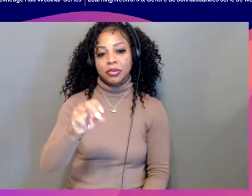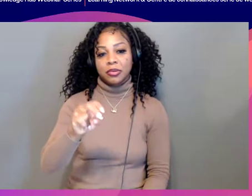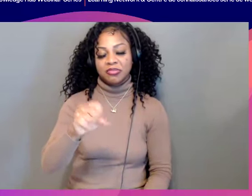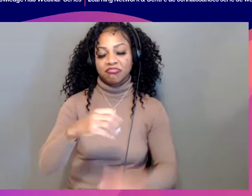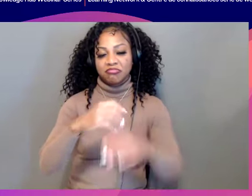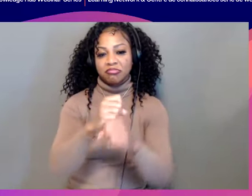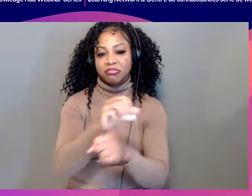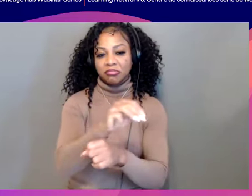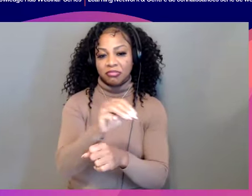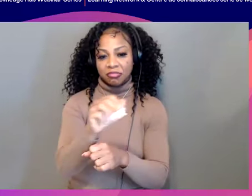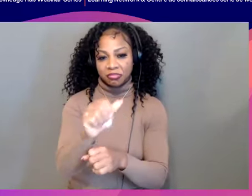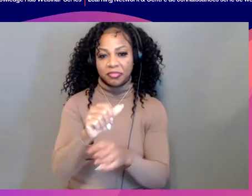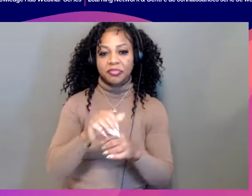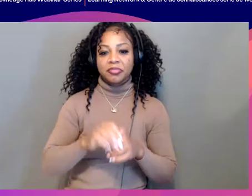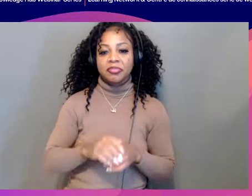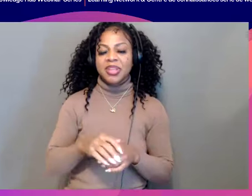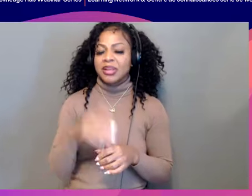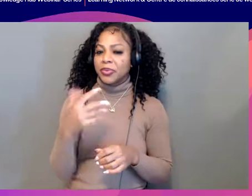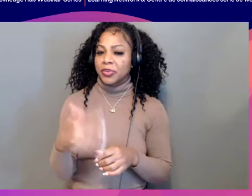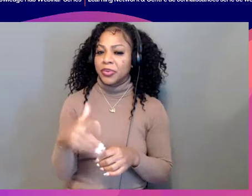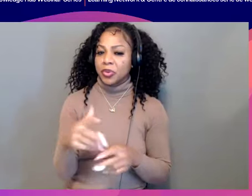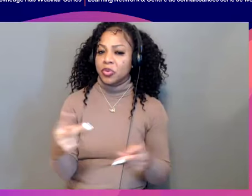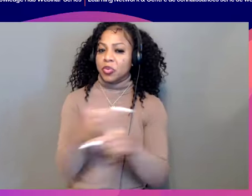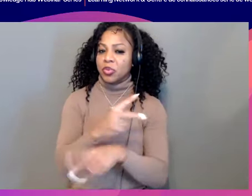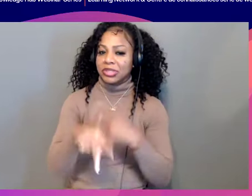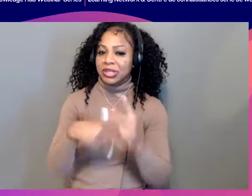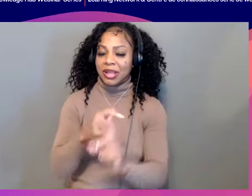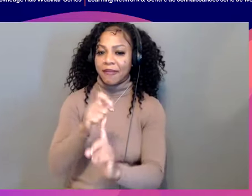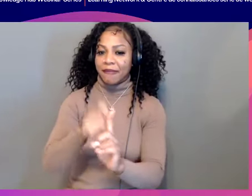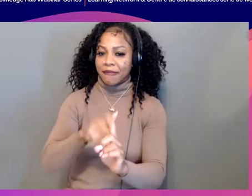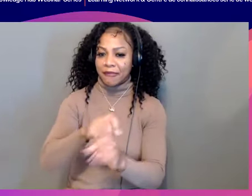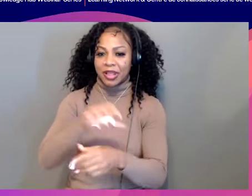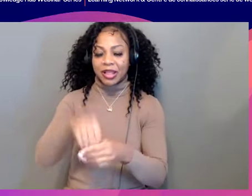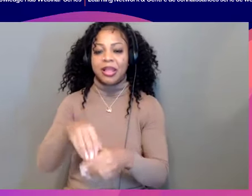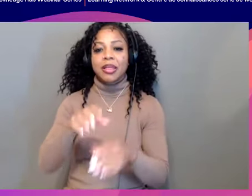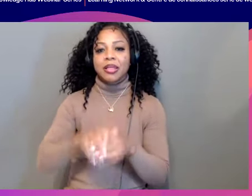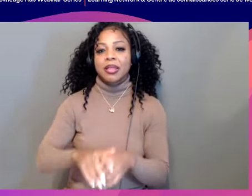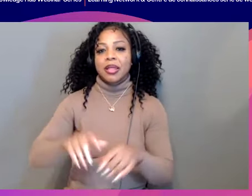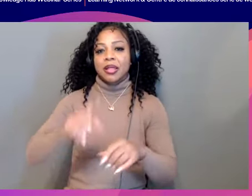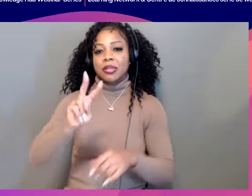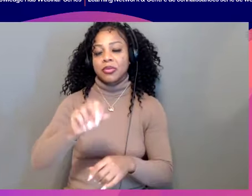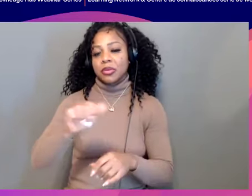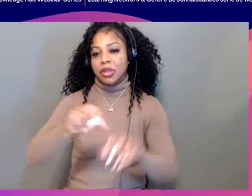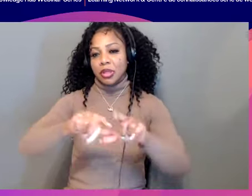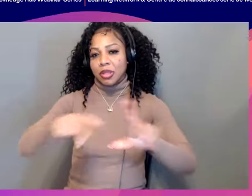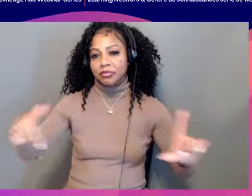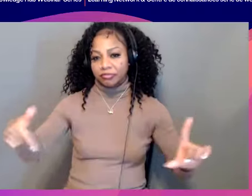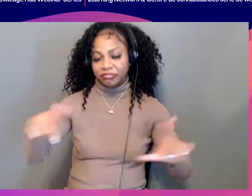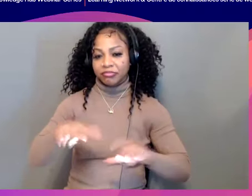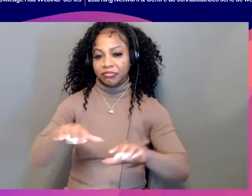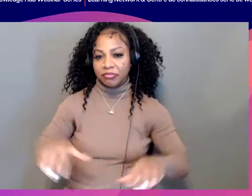of respondents in the 2SLGBTQI action plan survey reporting experiencing